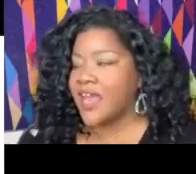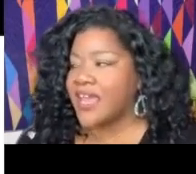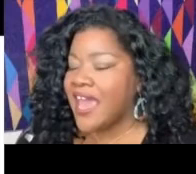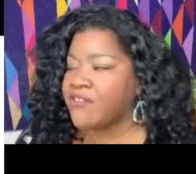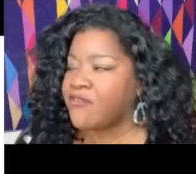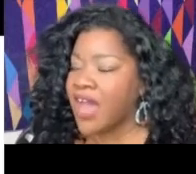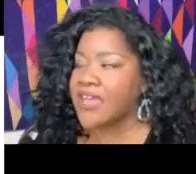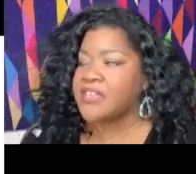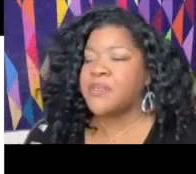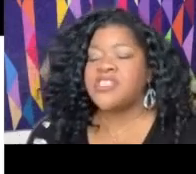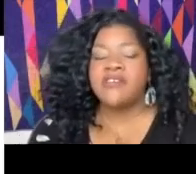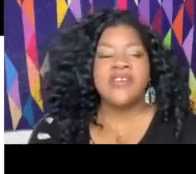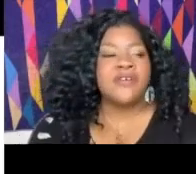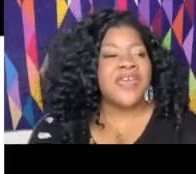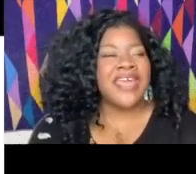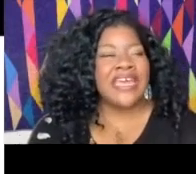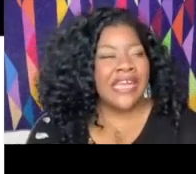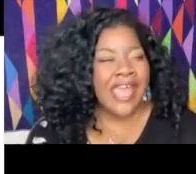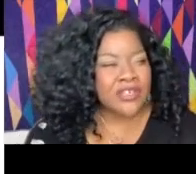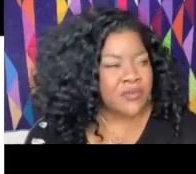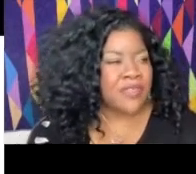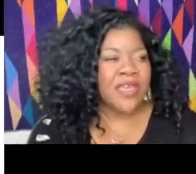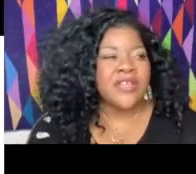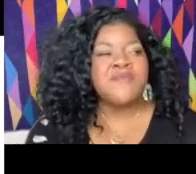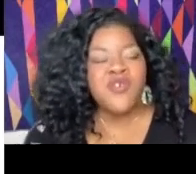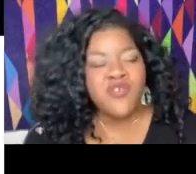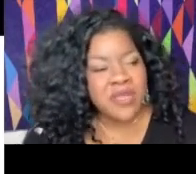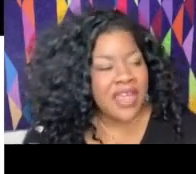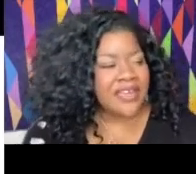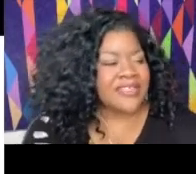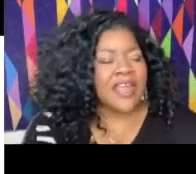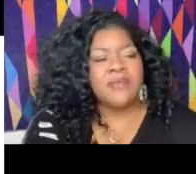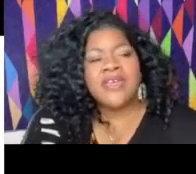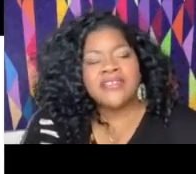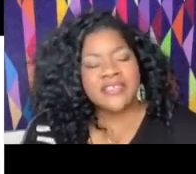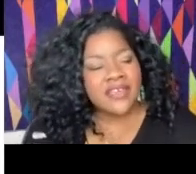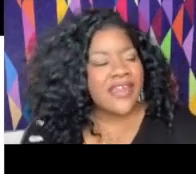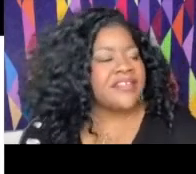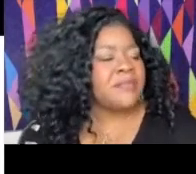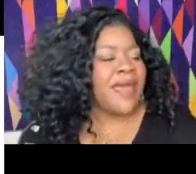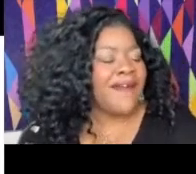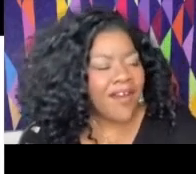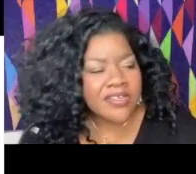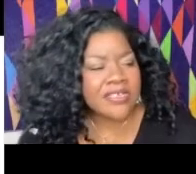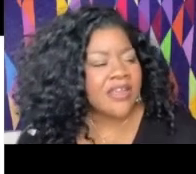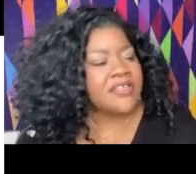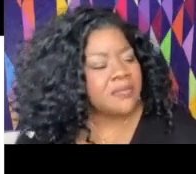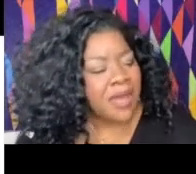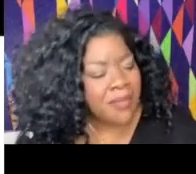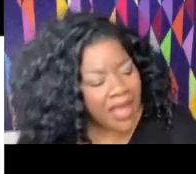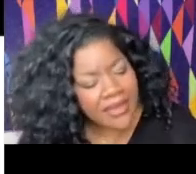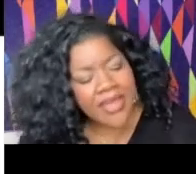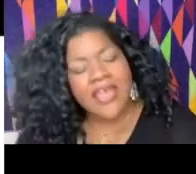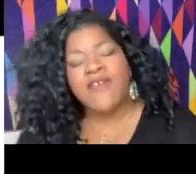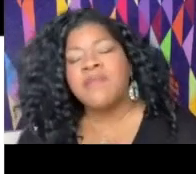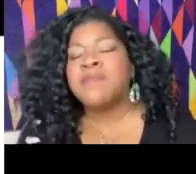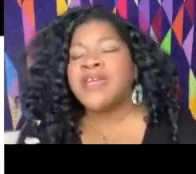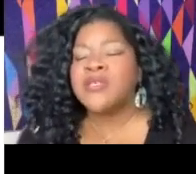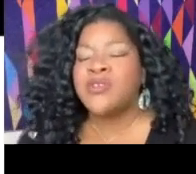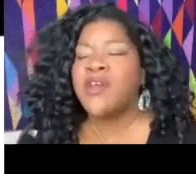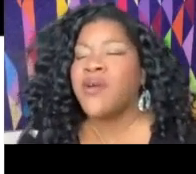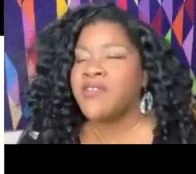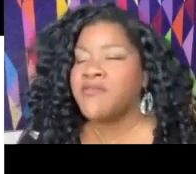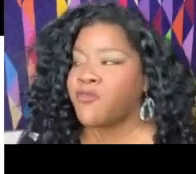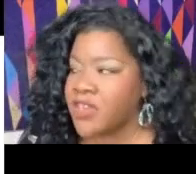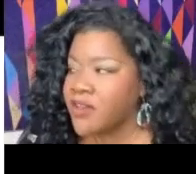crazy and I can't find the material that I connect with to move me next, and I'm disconnected in my heart, disconnected in my mind, if I'm in